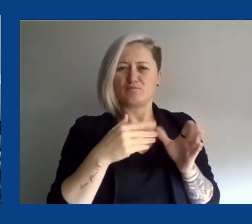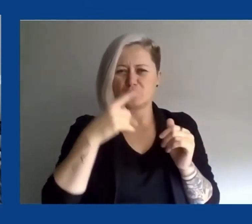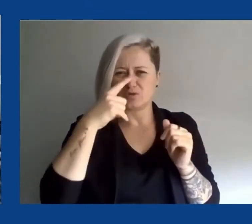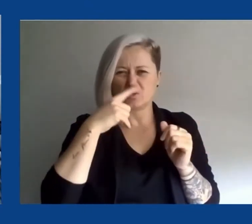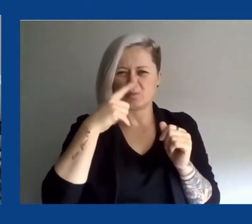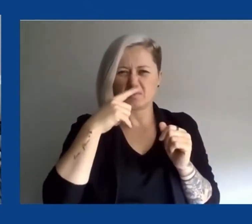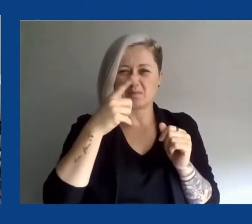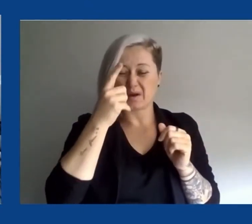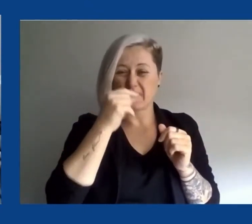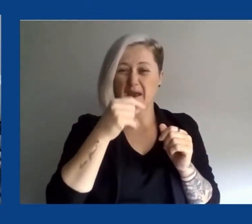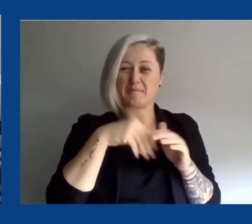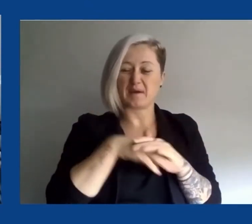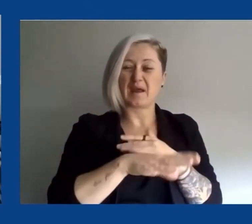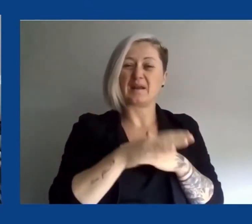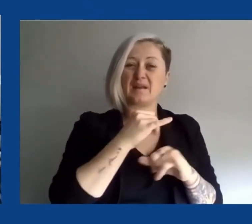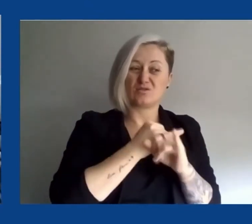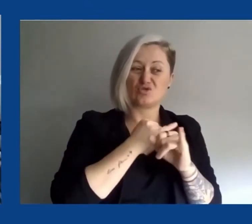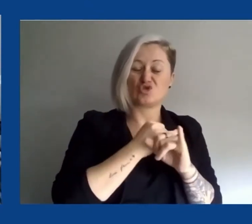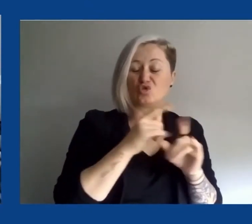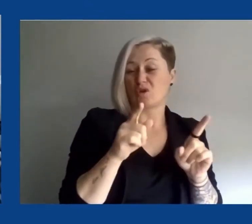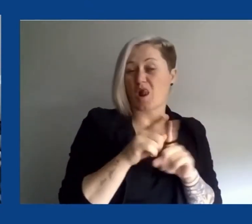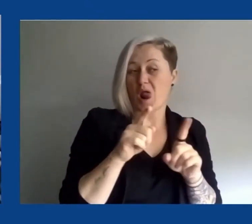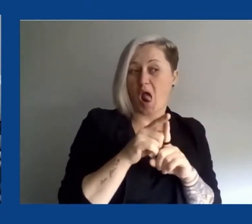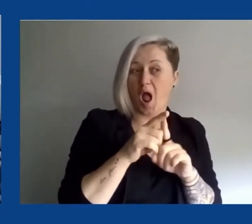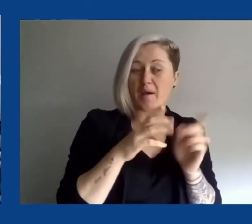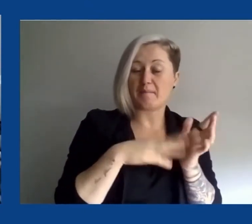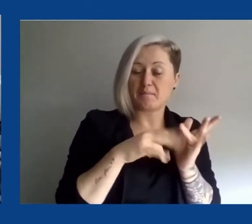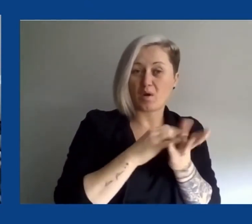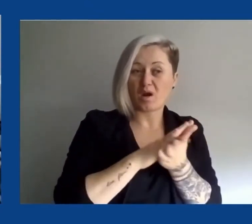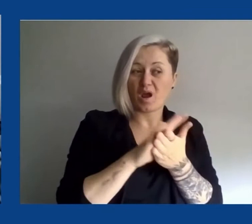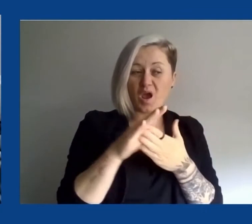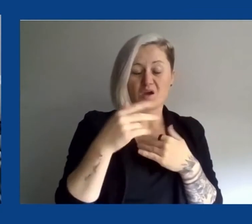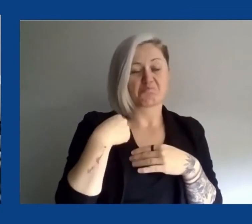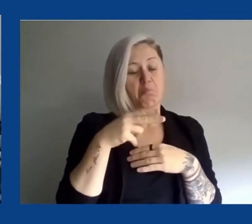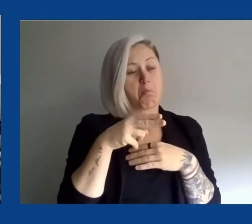institutions like Monash. And